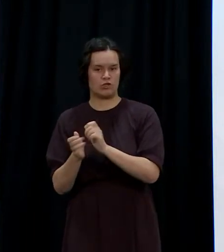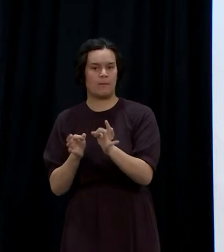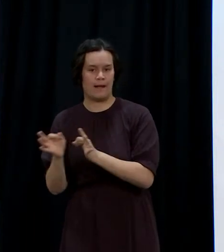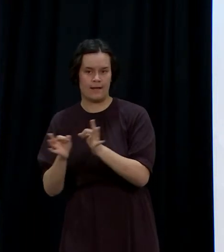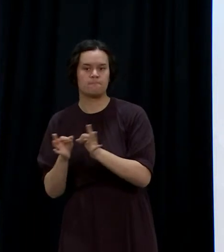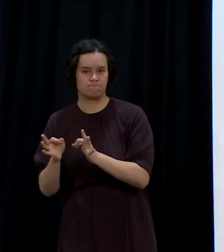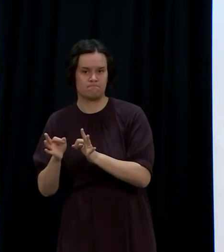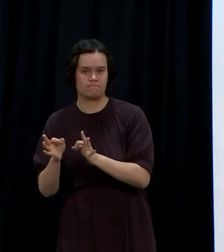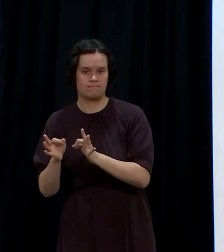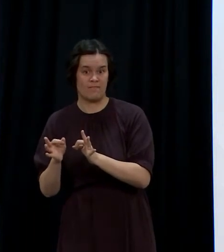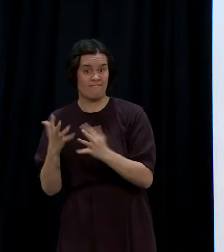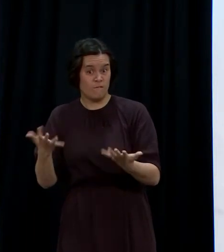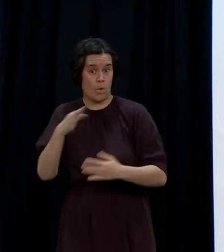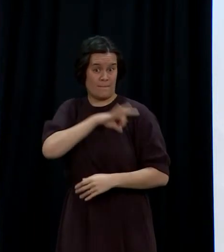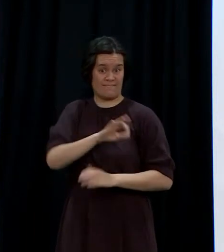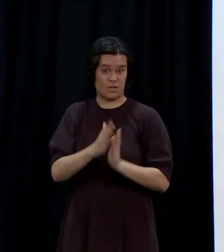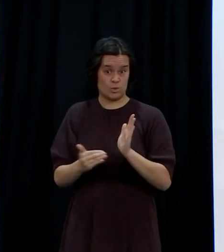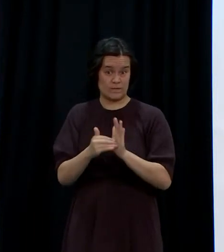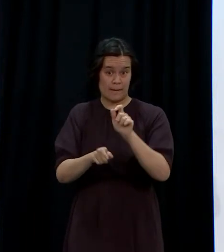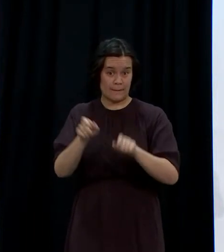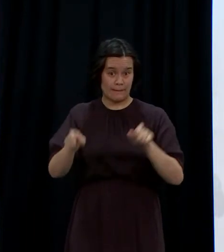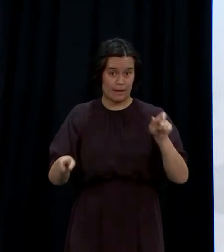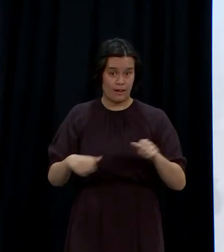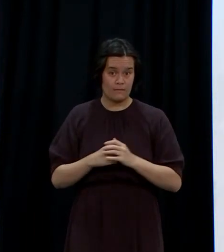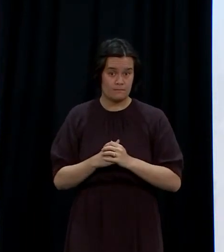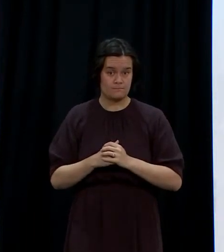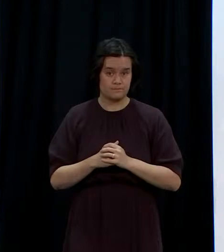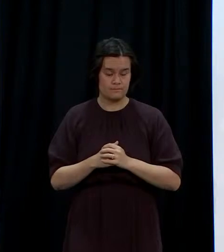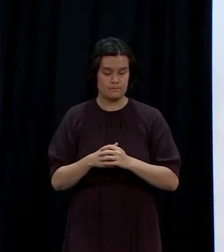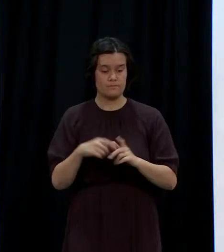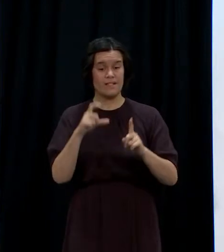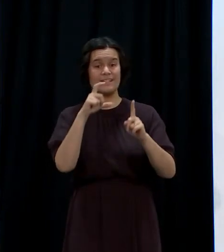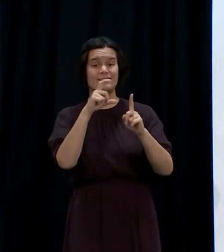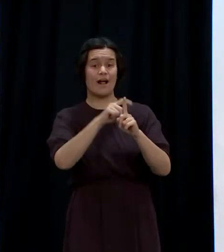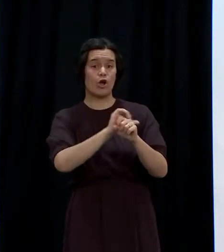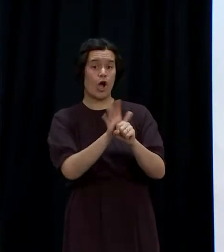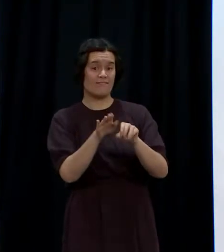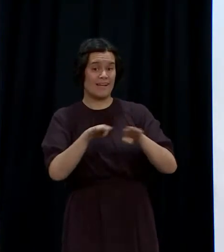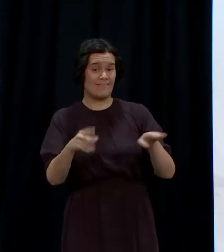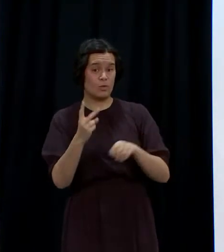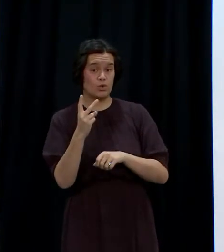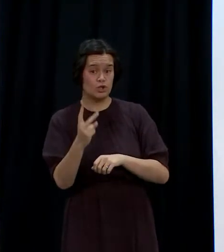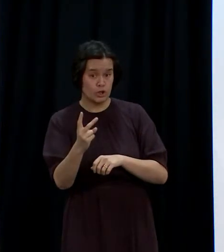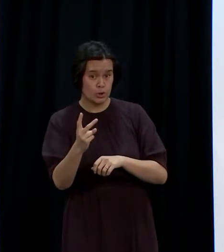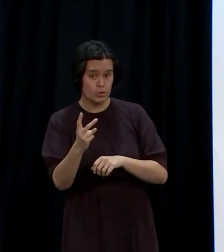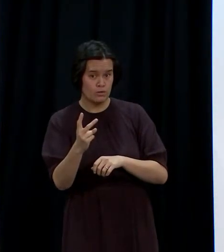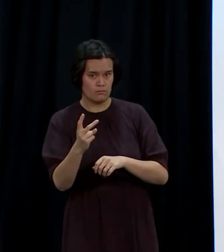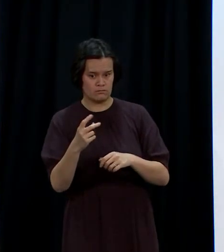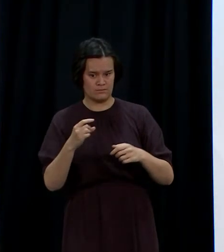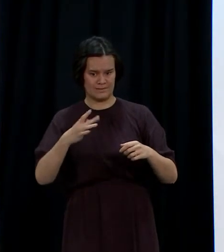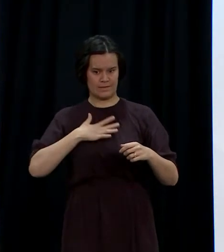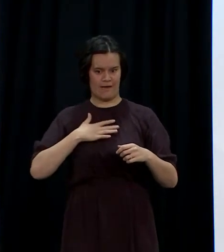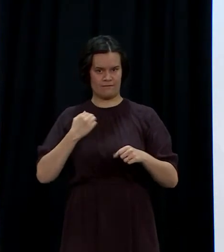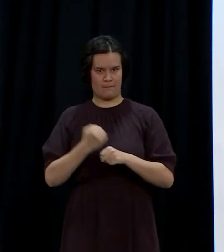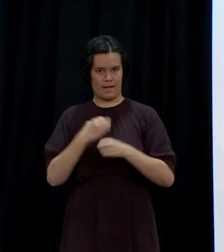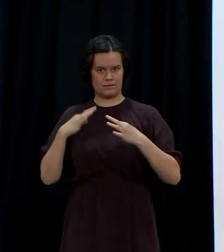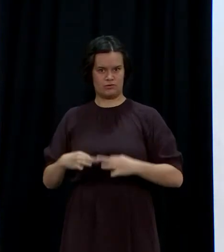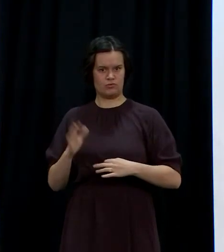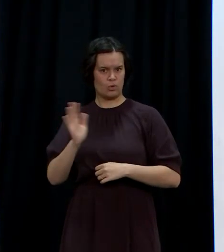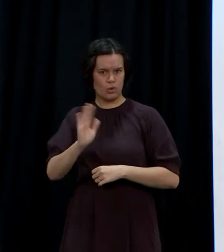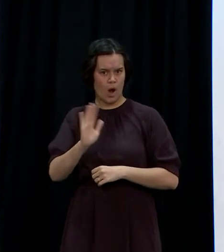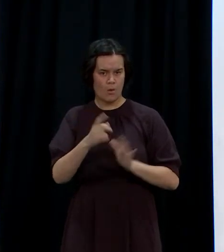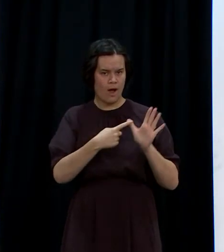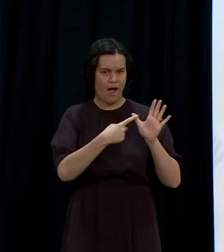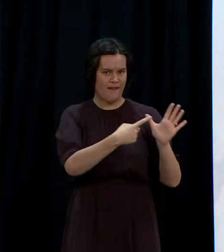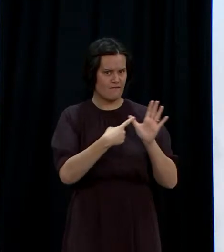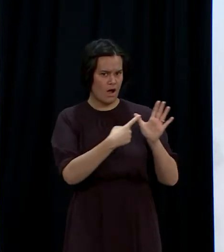advice around what Delta Level 2 would look like. We considered that, we talked it over with Dr. Bloomfield, and then we made the announcement